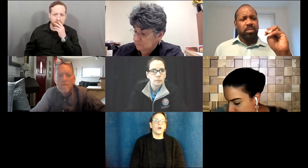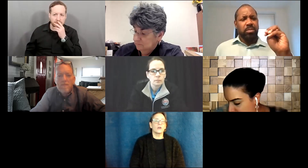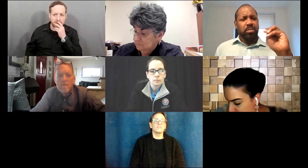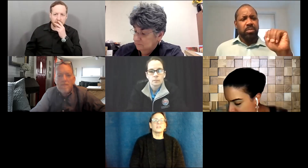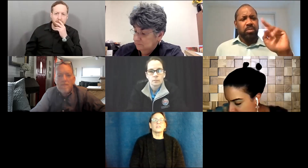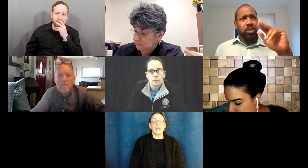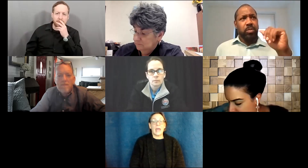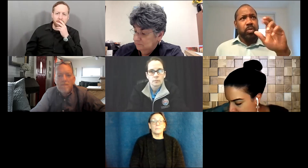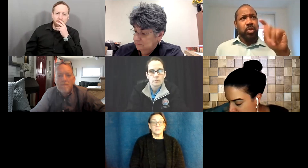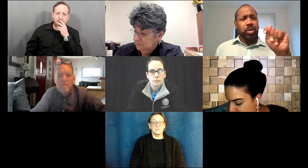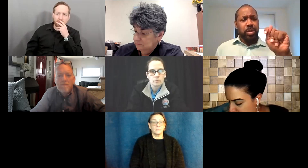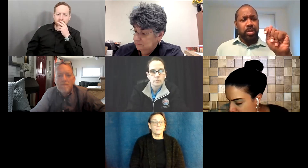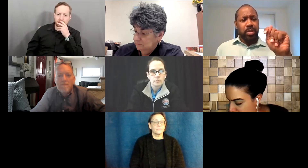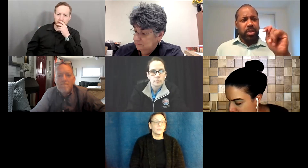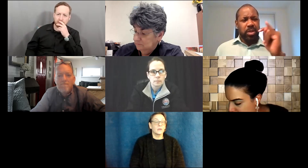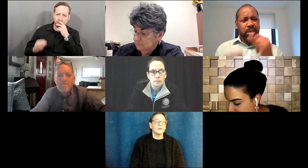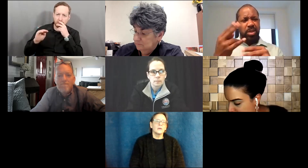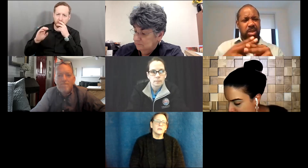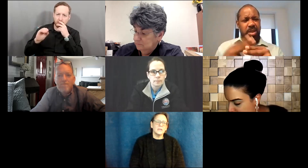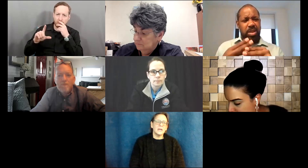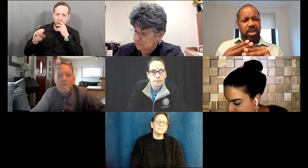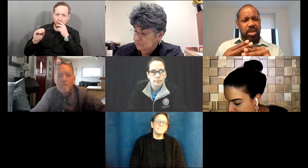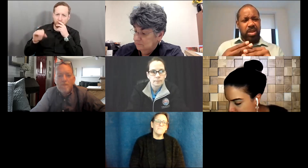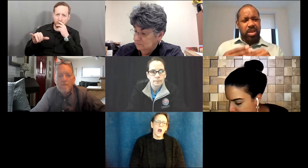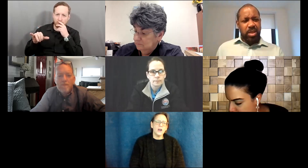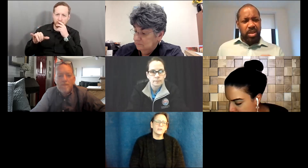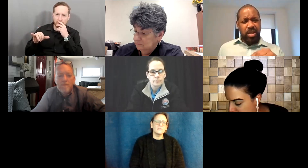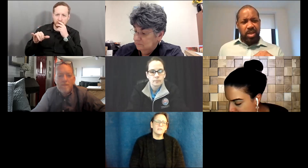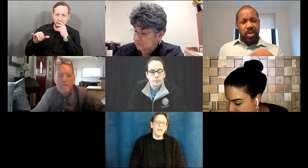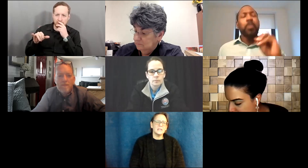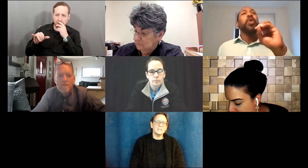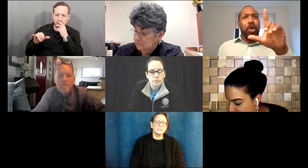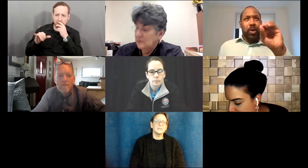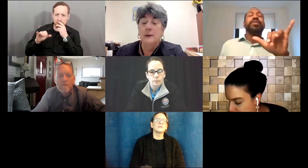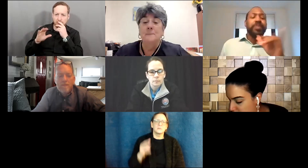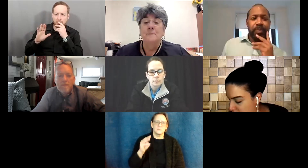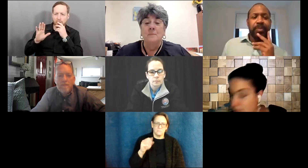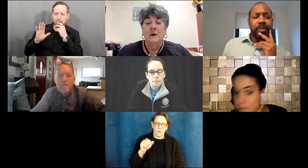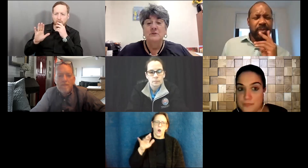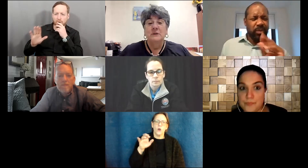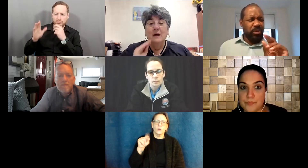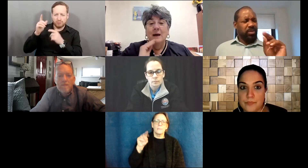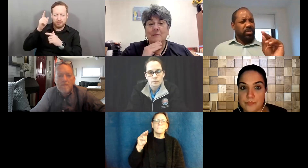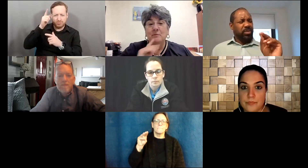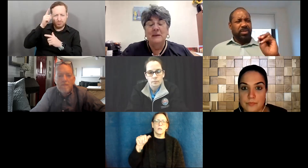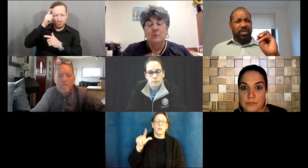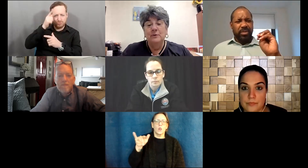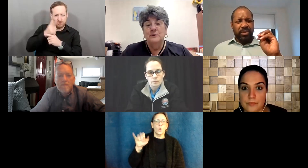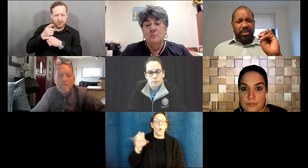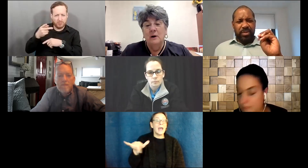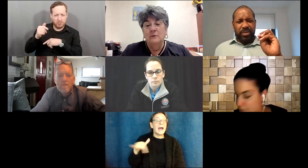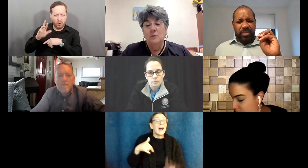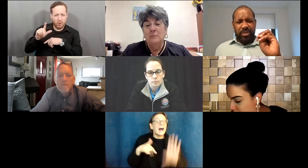needs are and fill in the gaps. Yeah, it's Margaret, right? Yep, Margie. I have a meeting